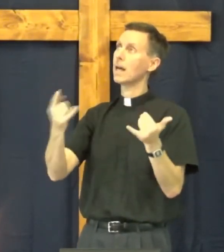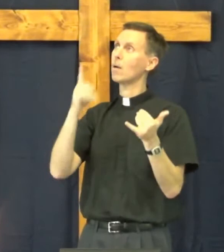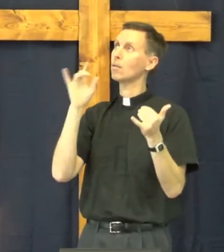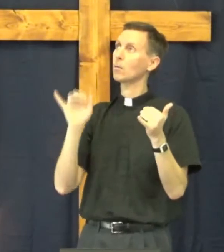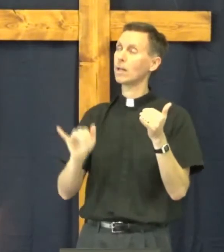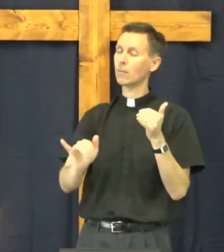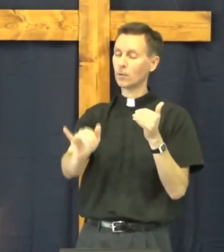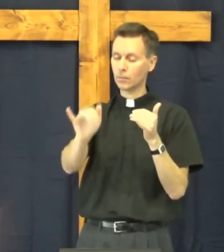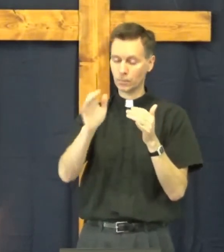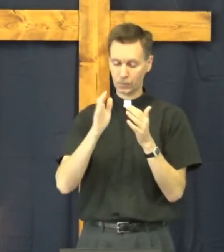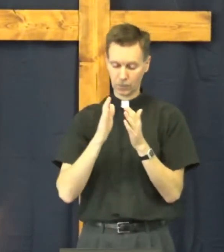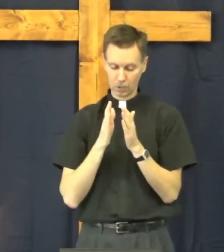and forever.